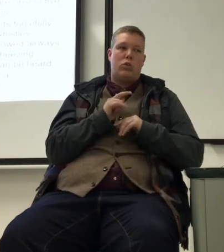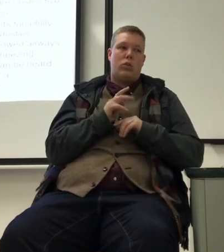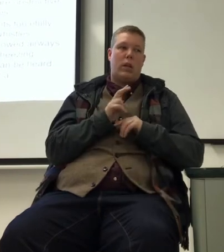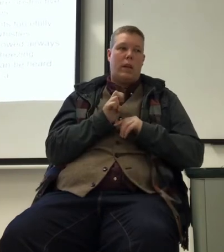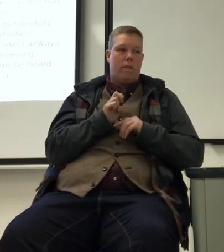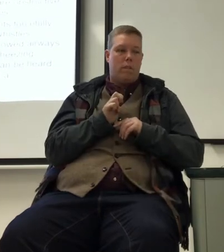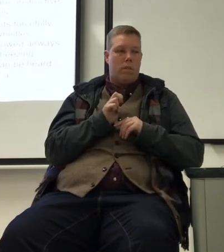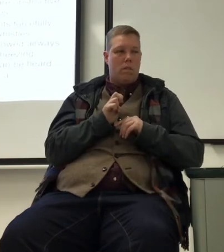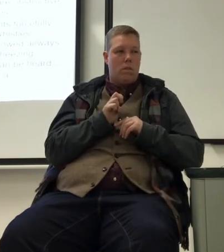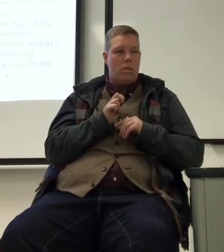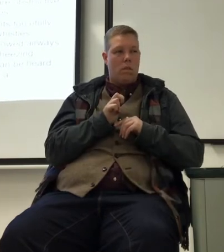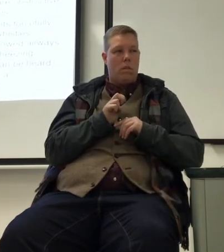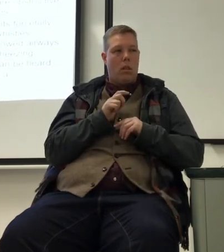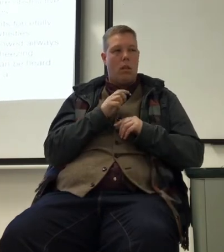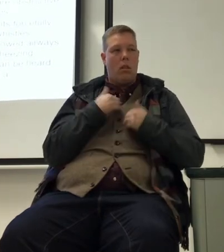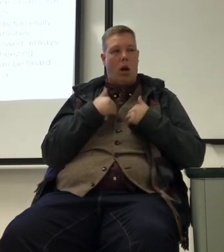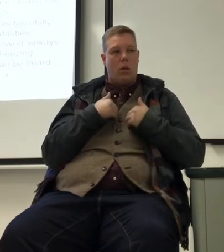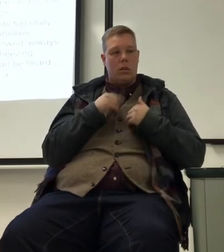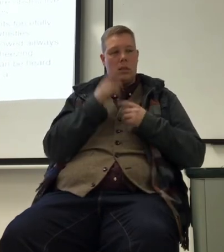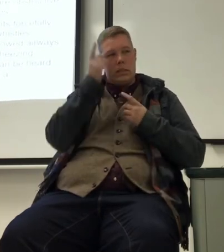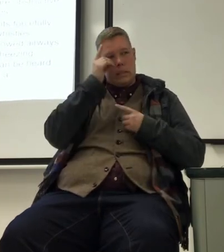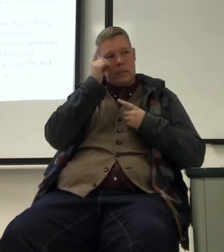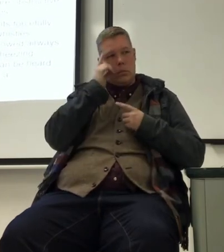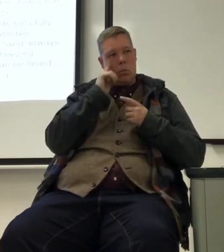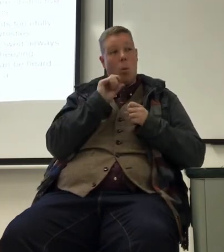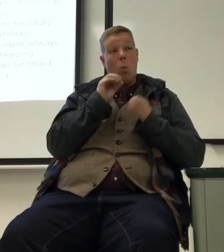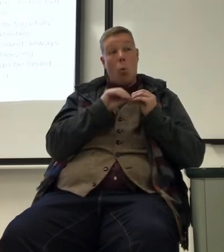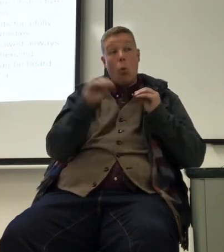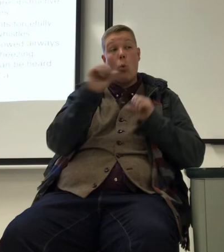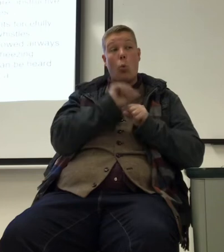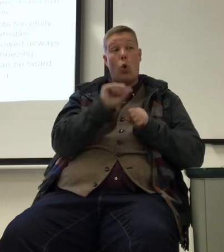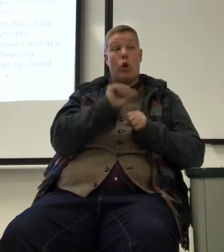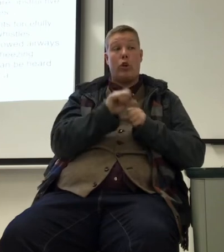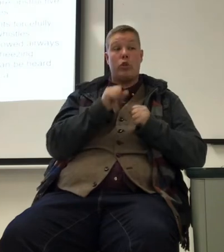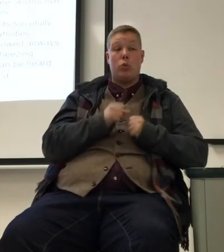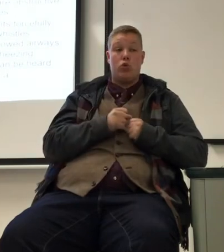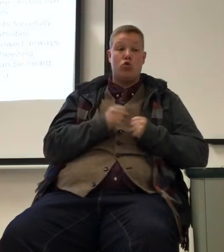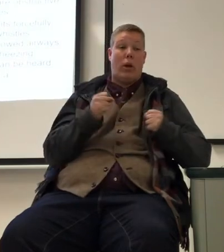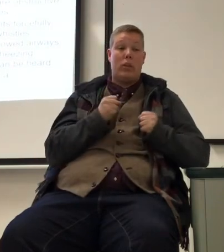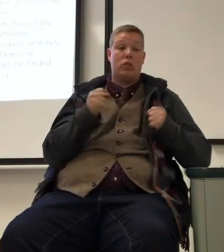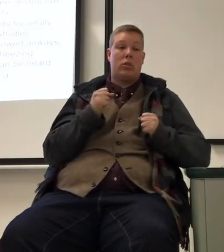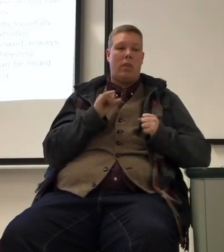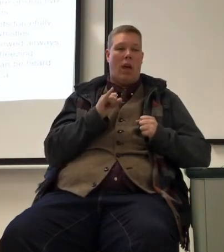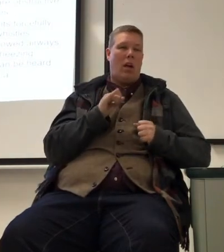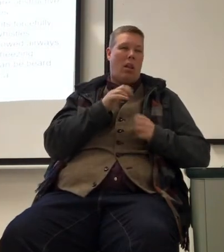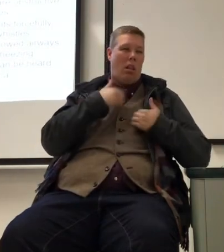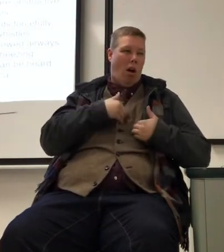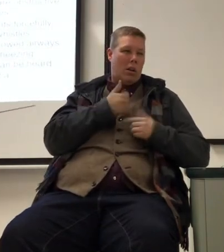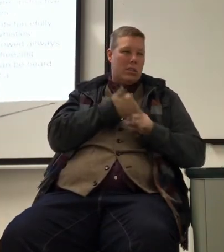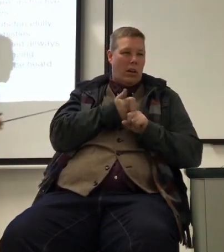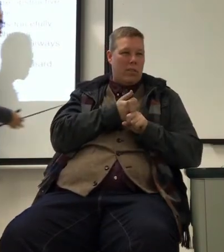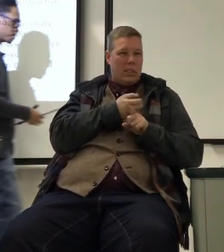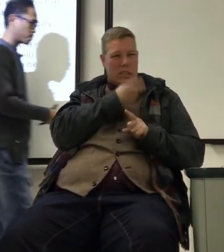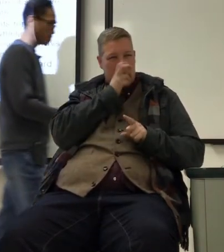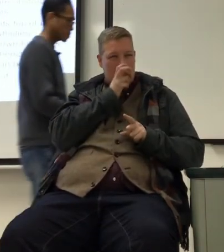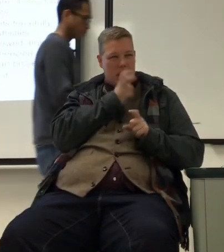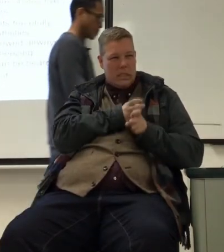is affected because more work must be expended to stretch a stiff lung. So that's basically what it is. Restrictive is,